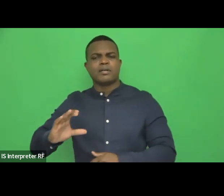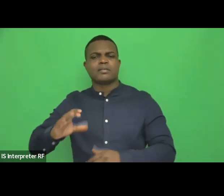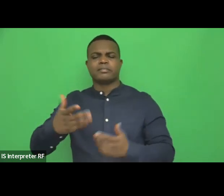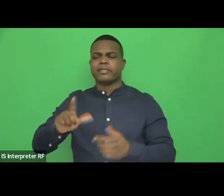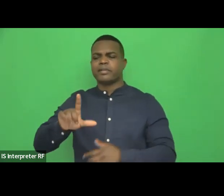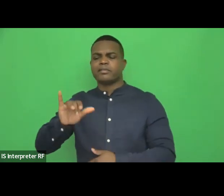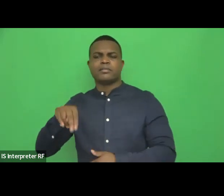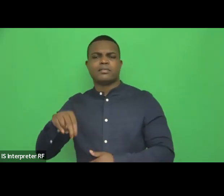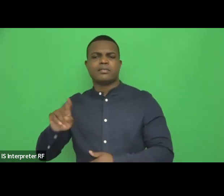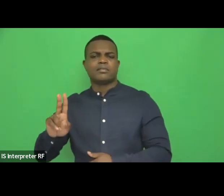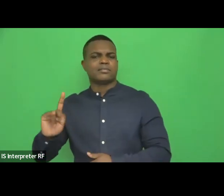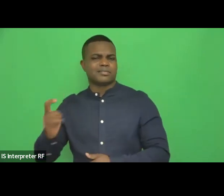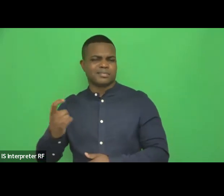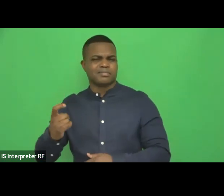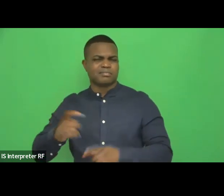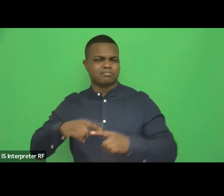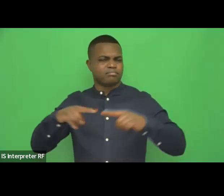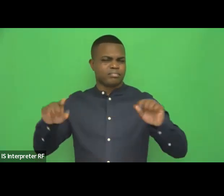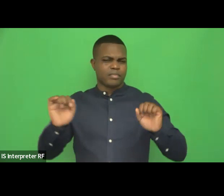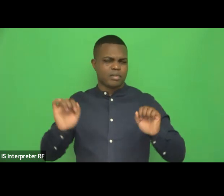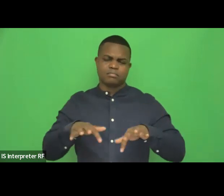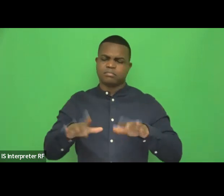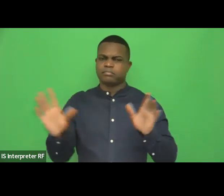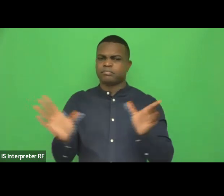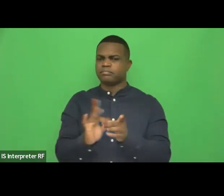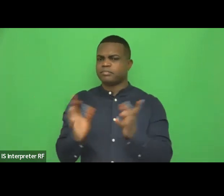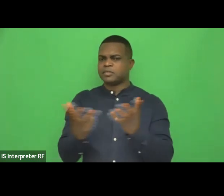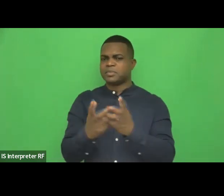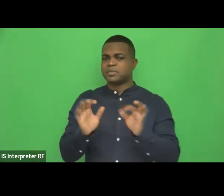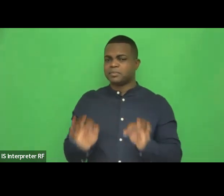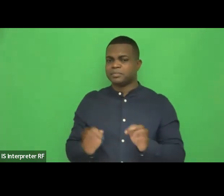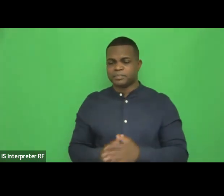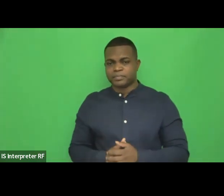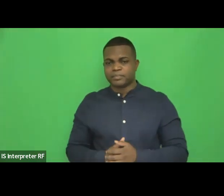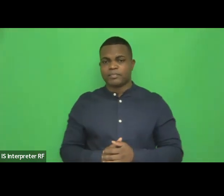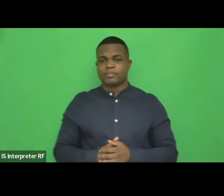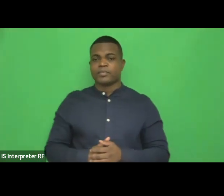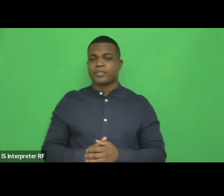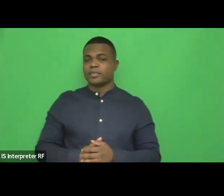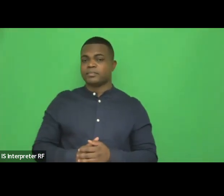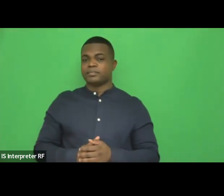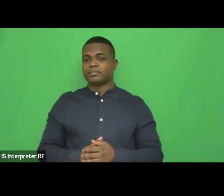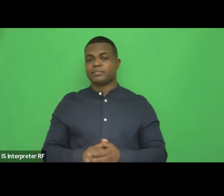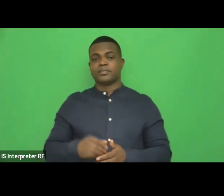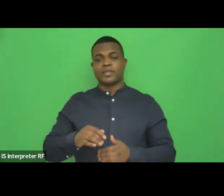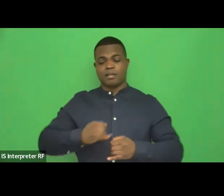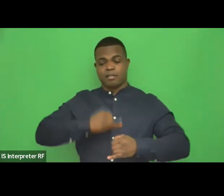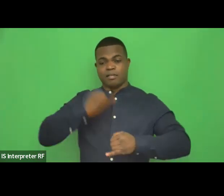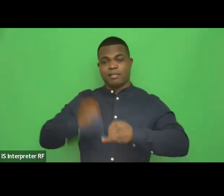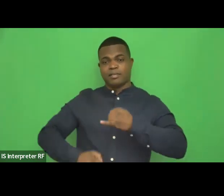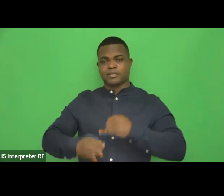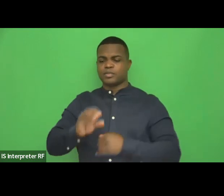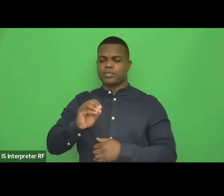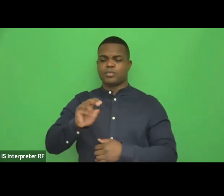platforms such as iOS, Android, Windows, Mac, and more. It's a commercial app, and they've